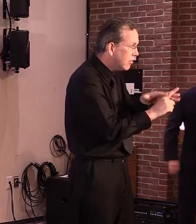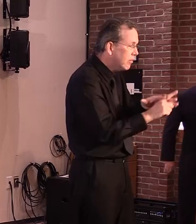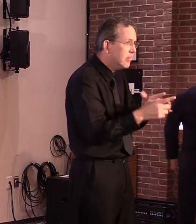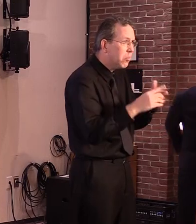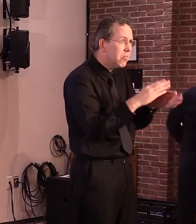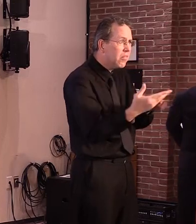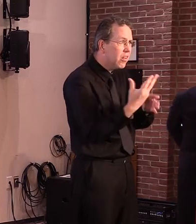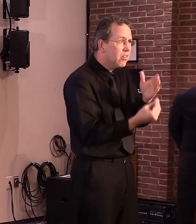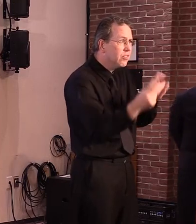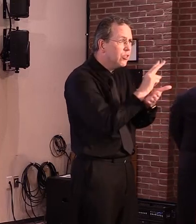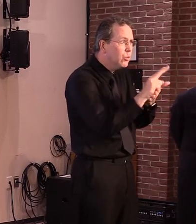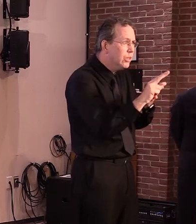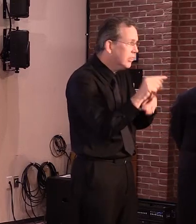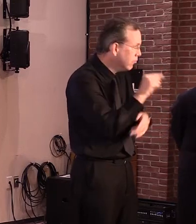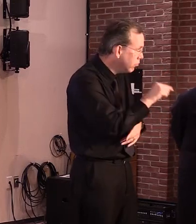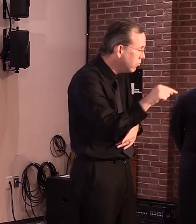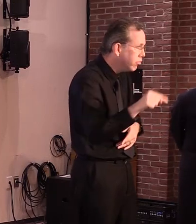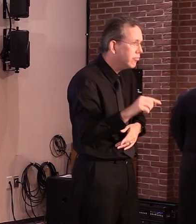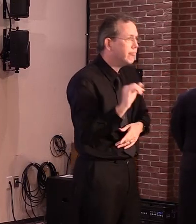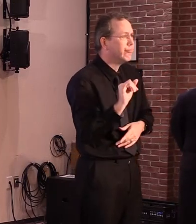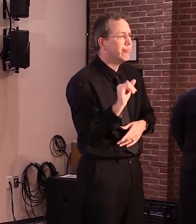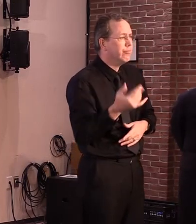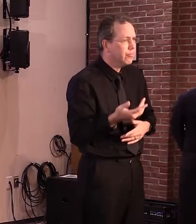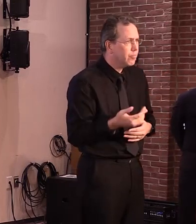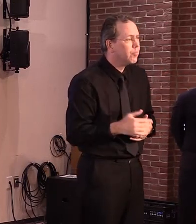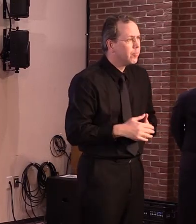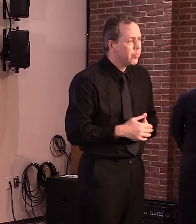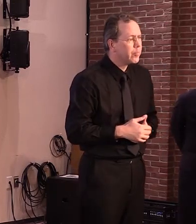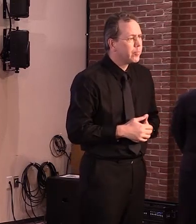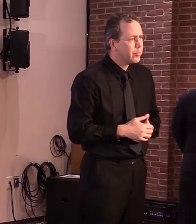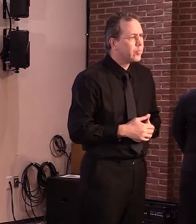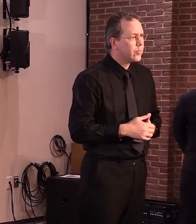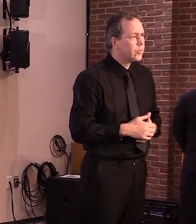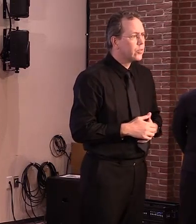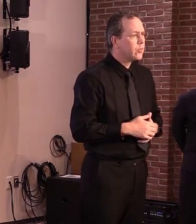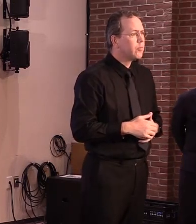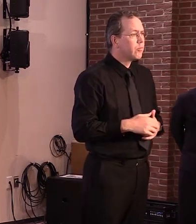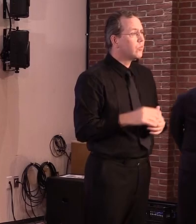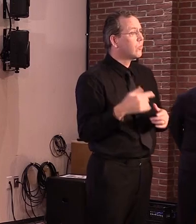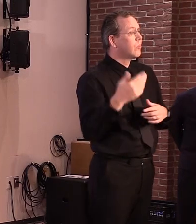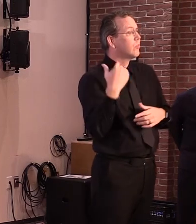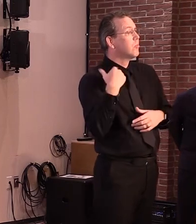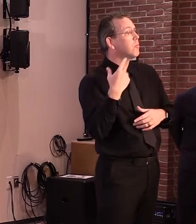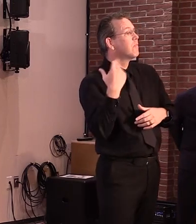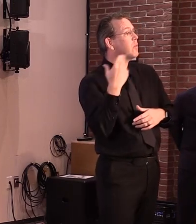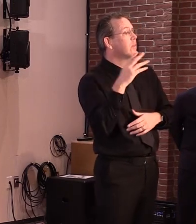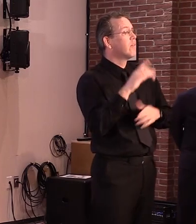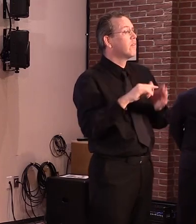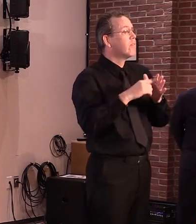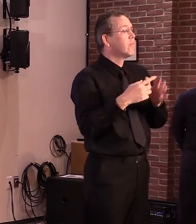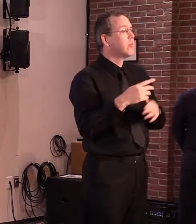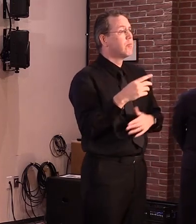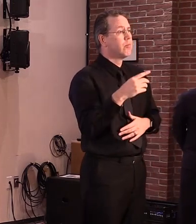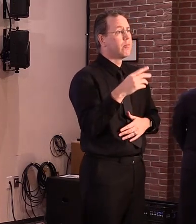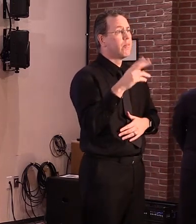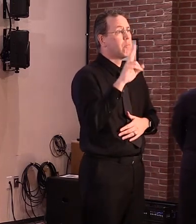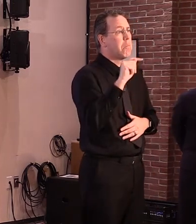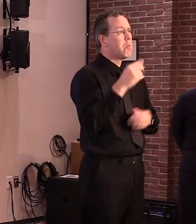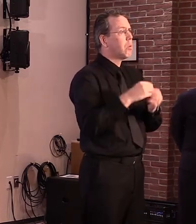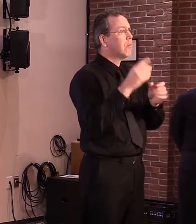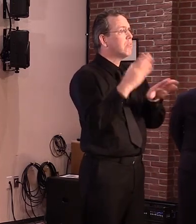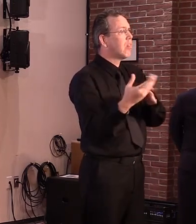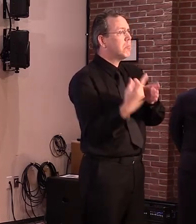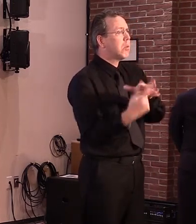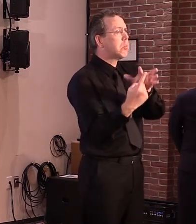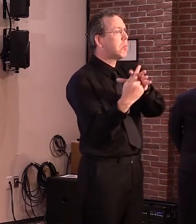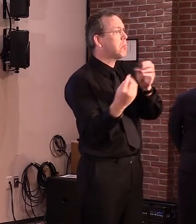When initially we were actually had more deaths than New Hampshire, even though they have twice the population. Over the last couple of